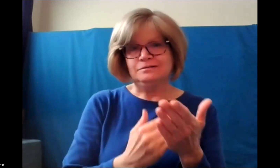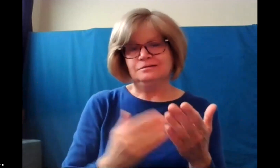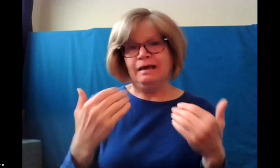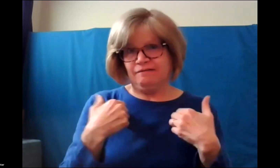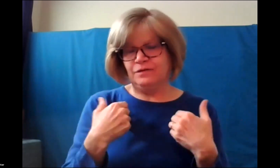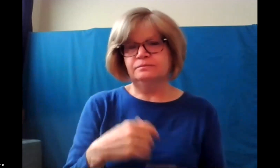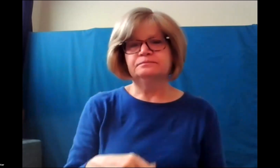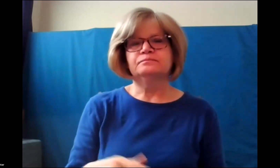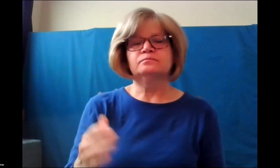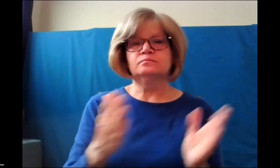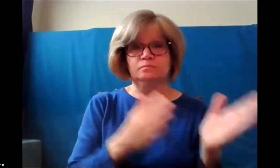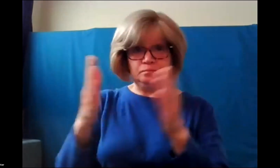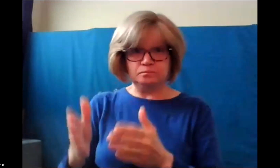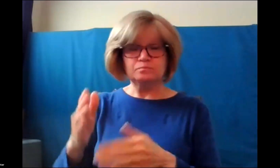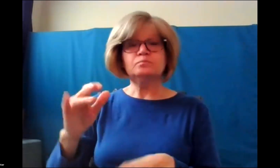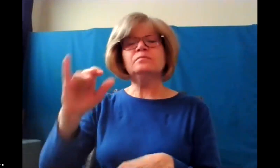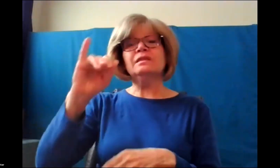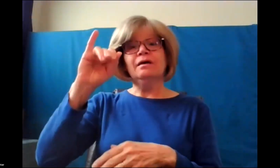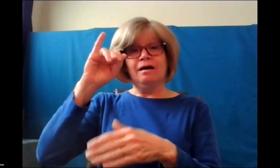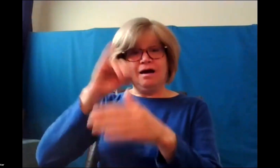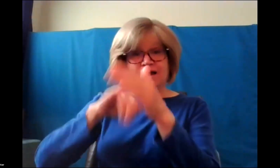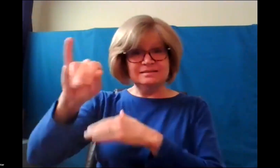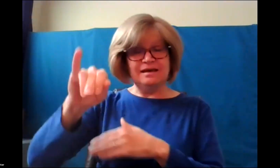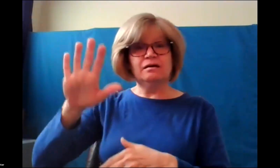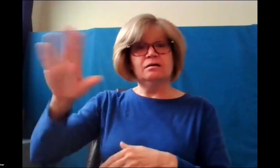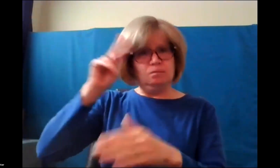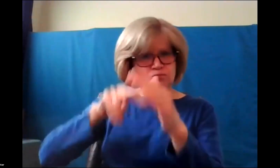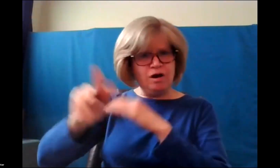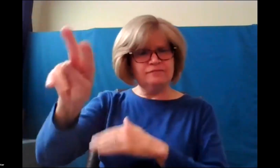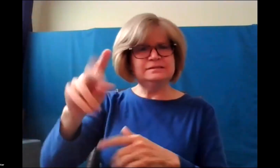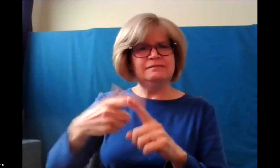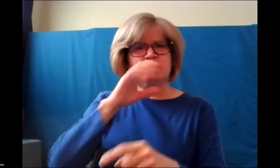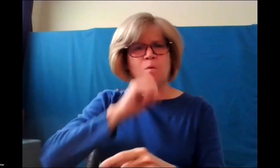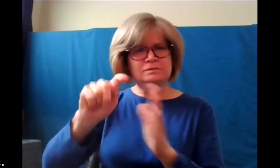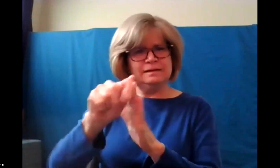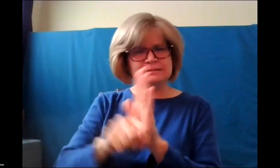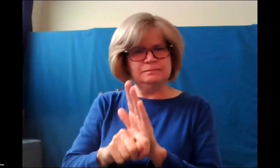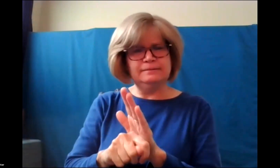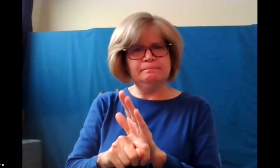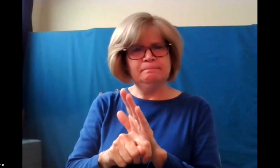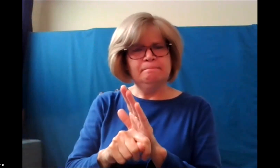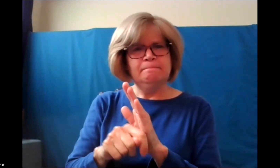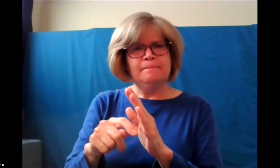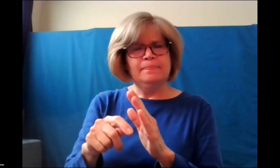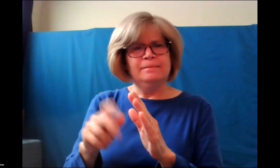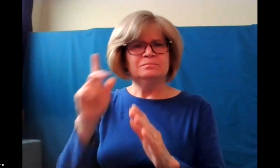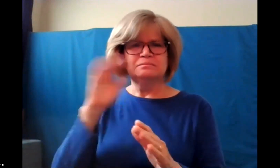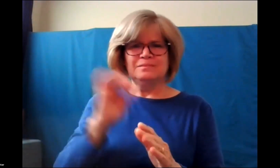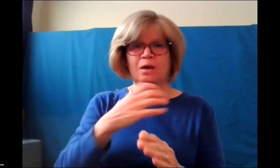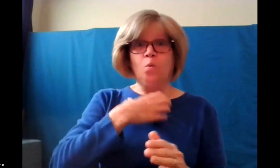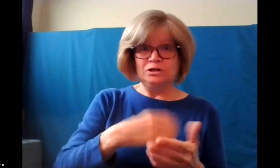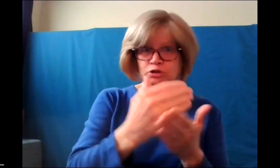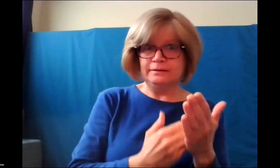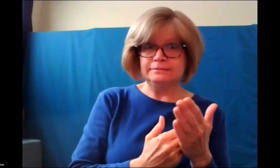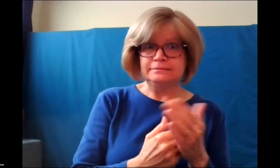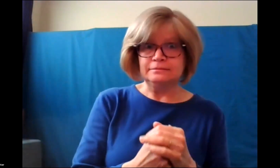Well, Isaiah's prophecy in our first lesson surely sounds a bit like our wish list, doesn't